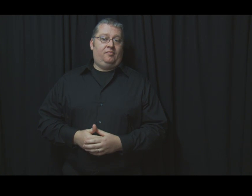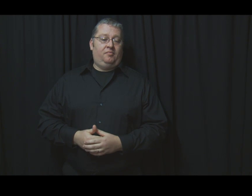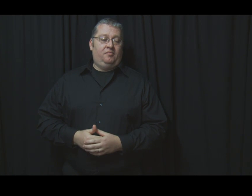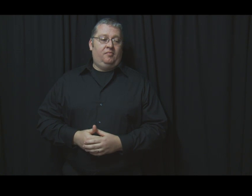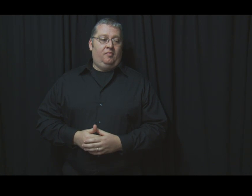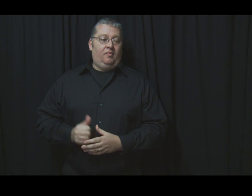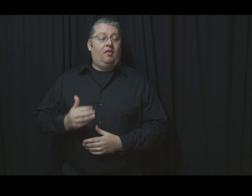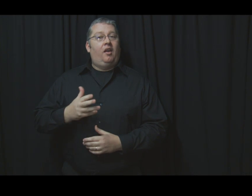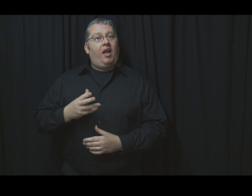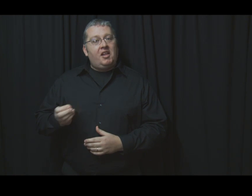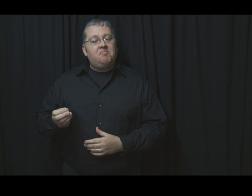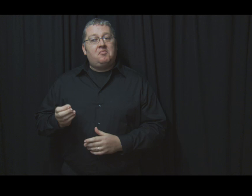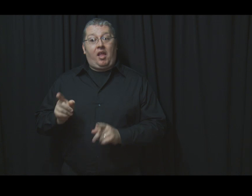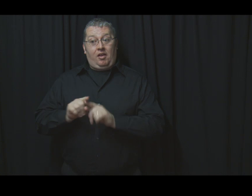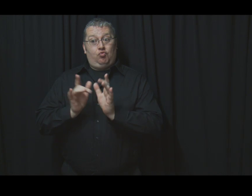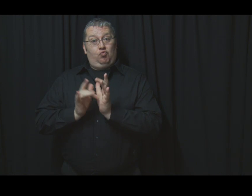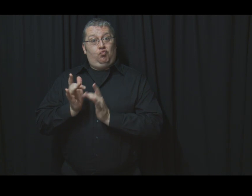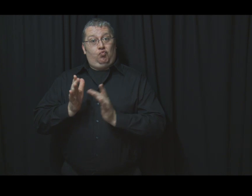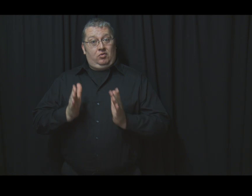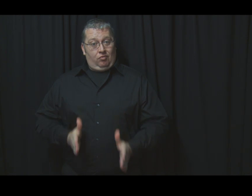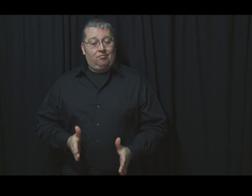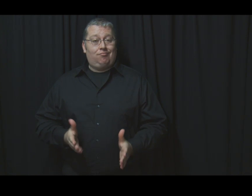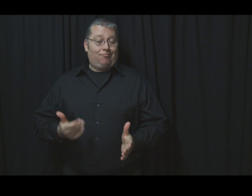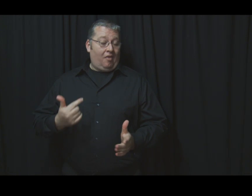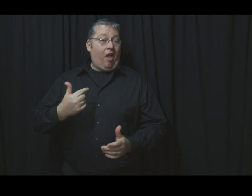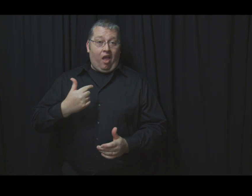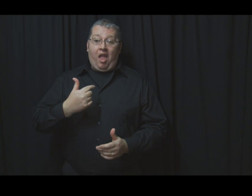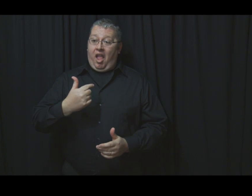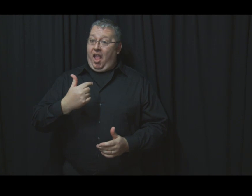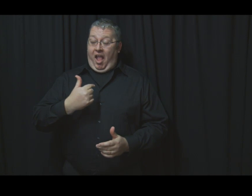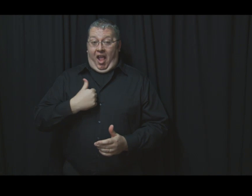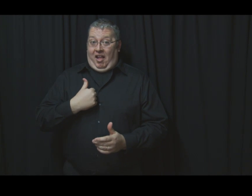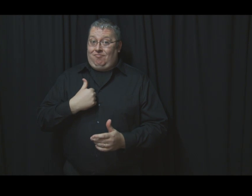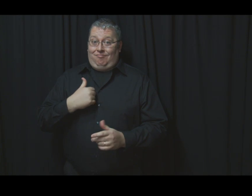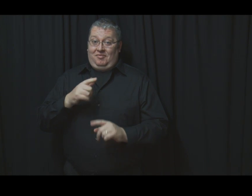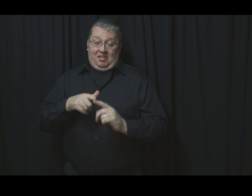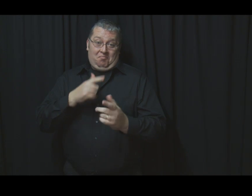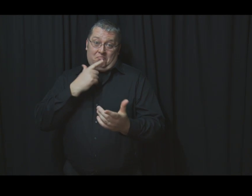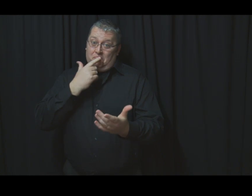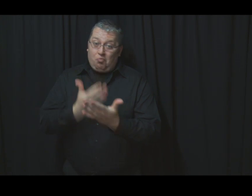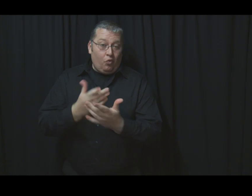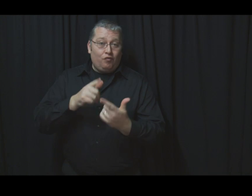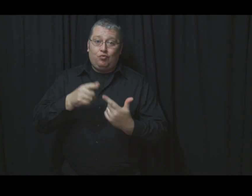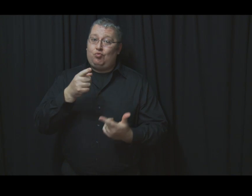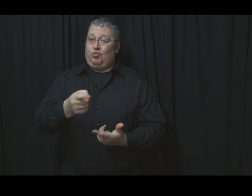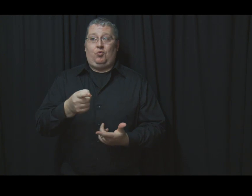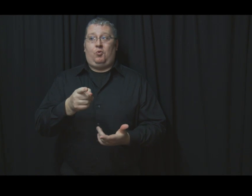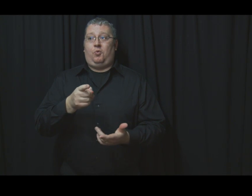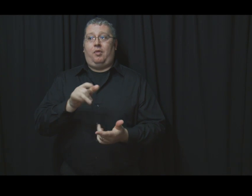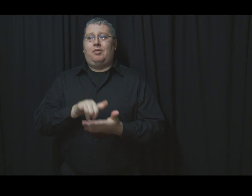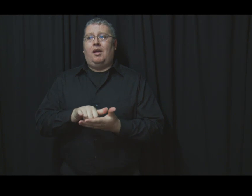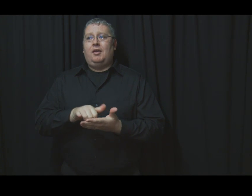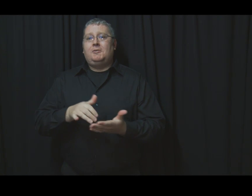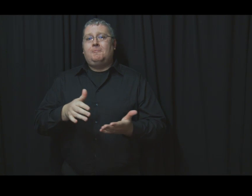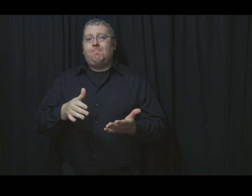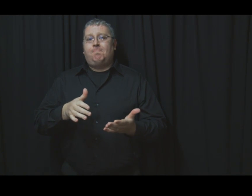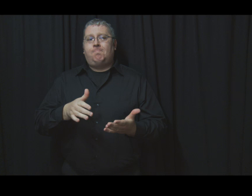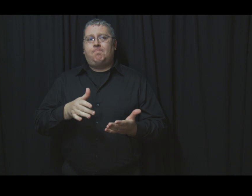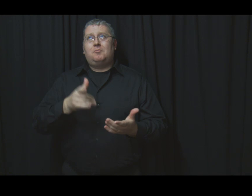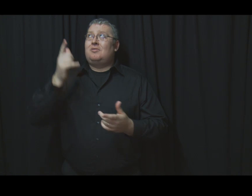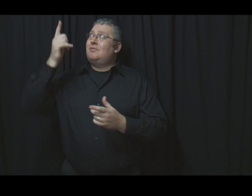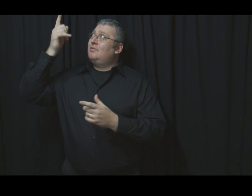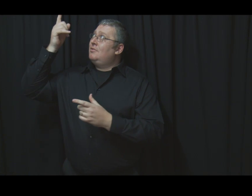And as a Christian, I can't prove it to you, but God